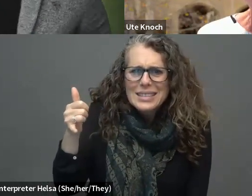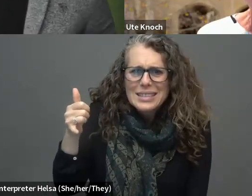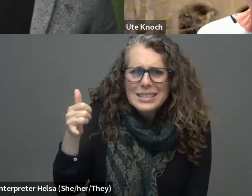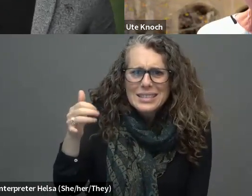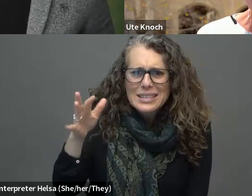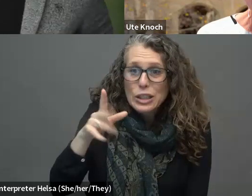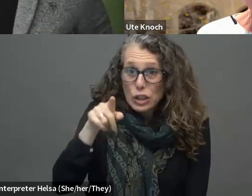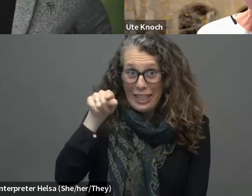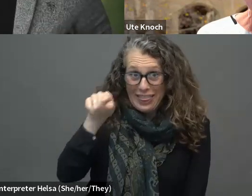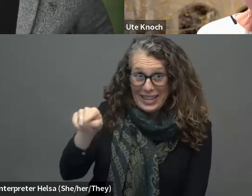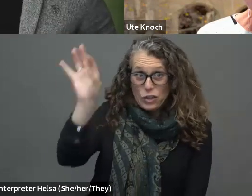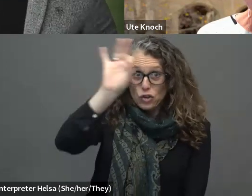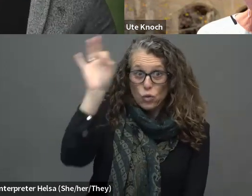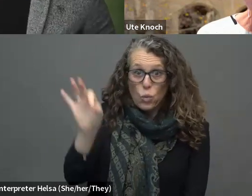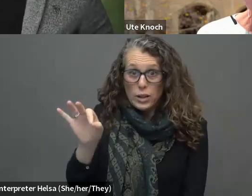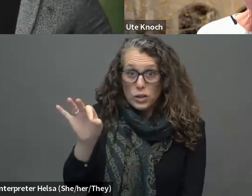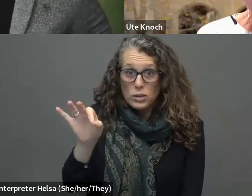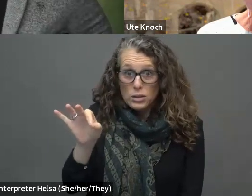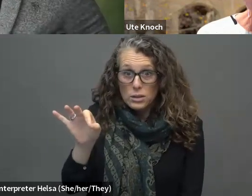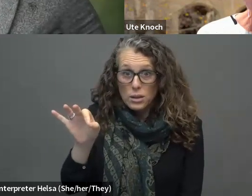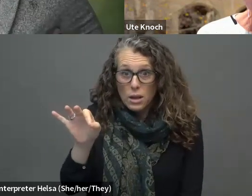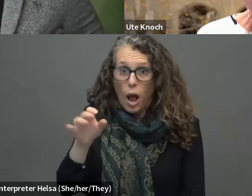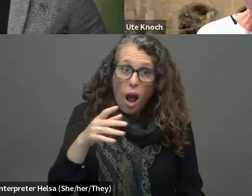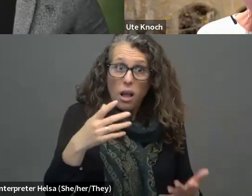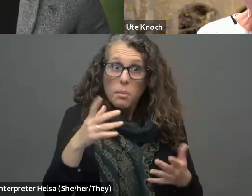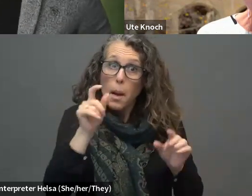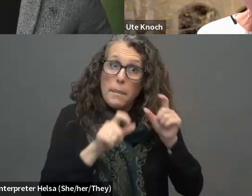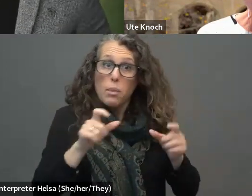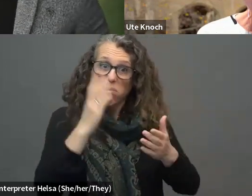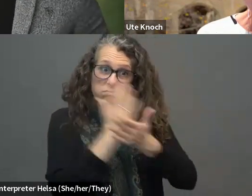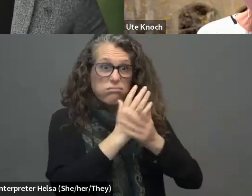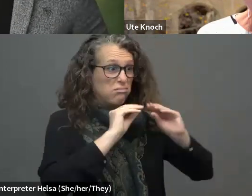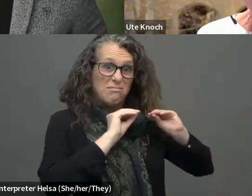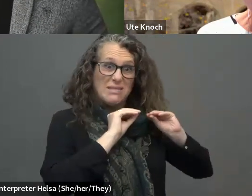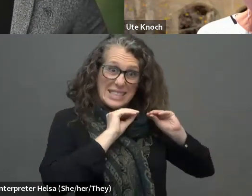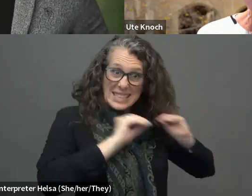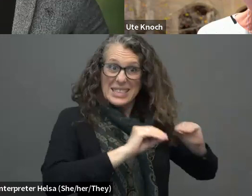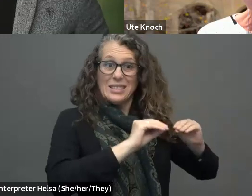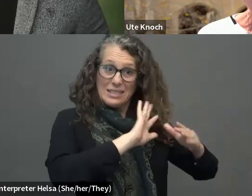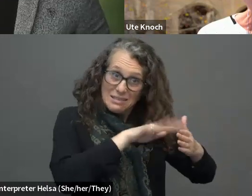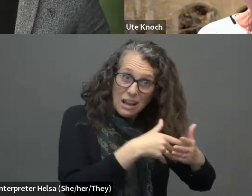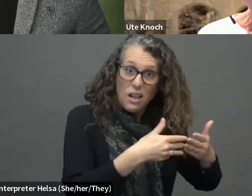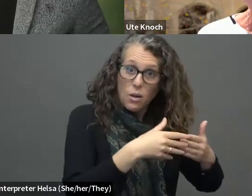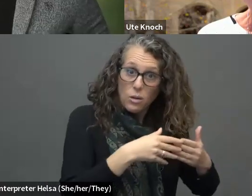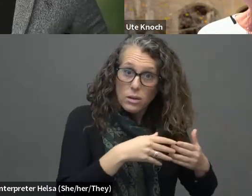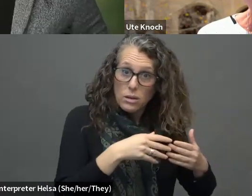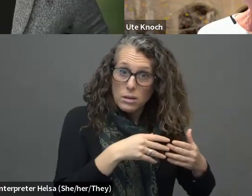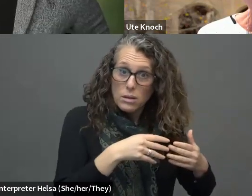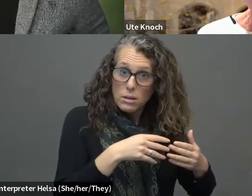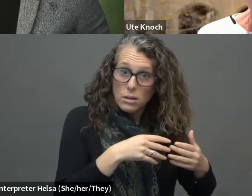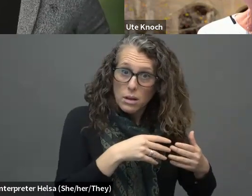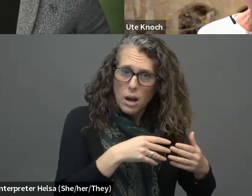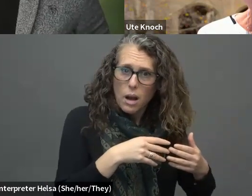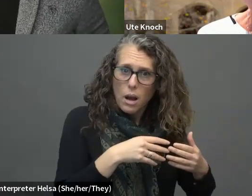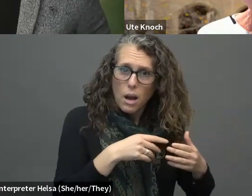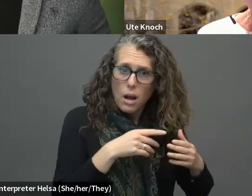What you are asking, you mean like especially like professional language use for sign language teachers, for example? How they use language in the class, should